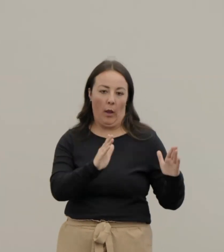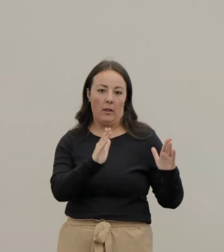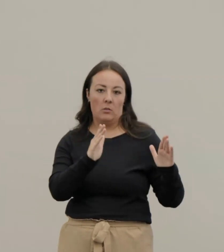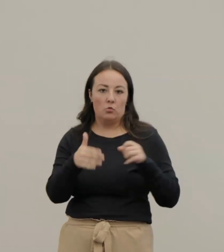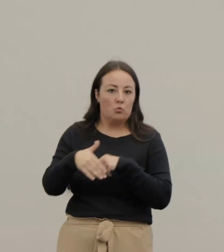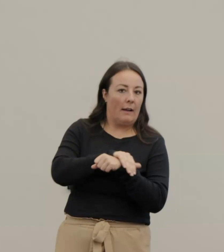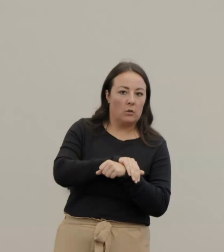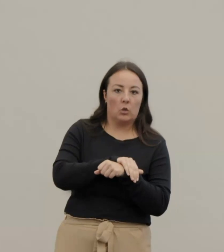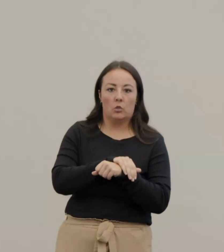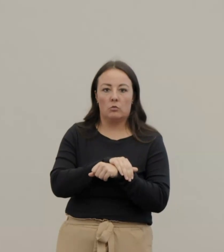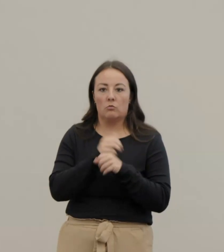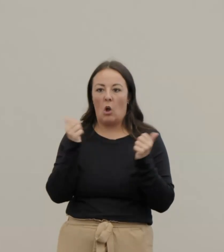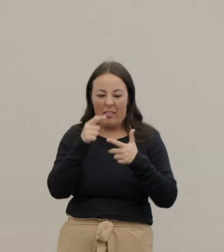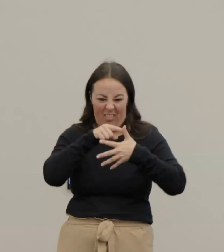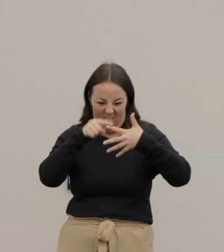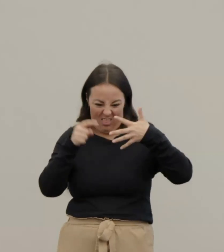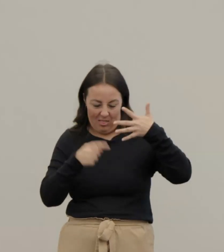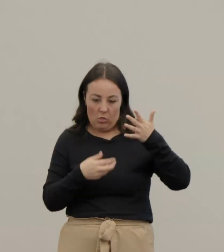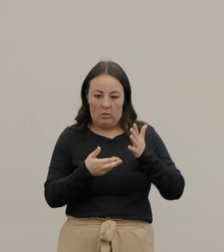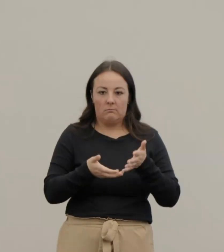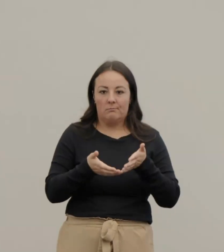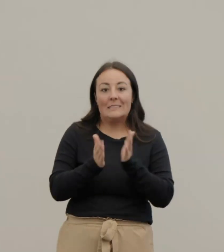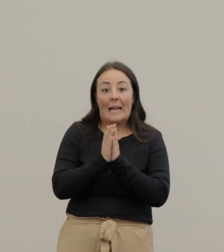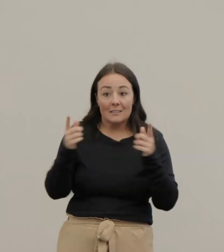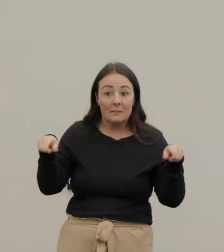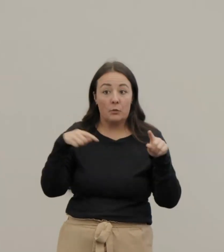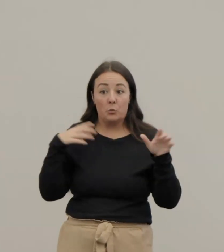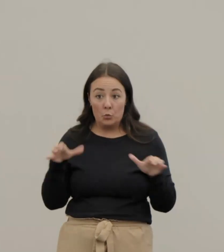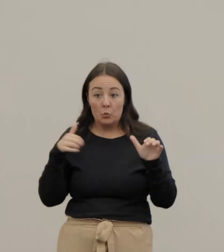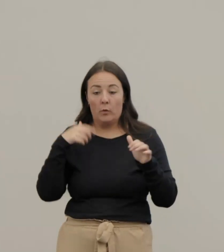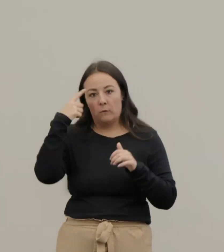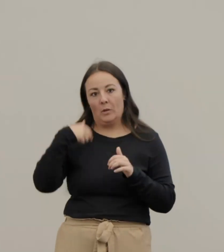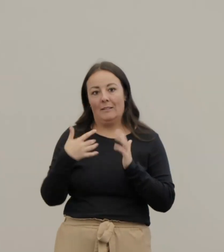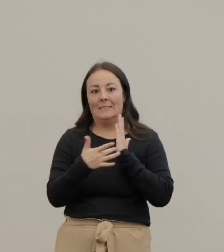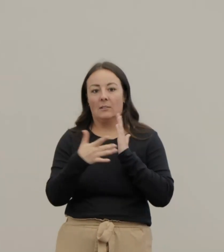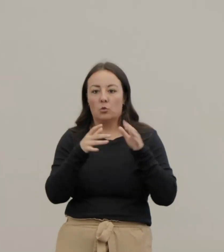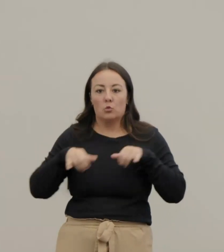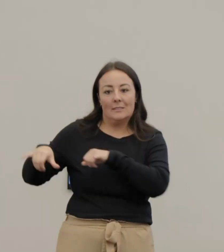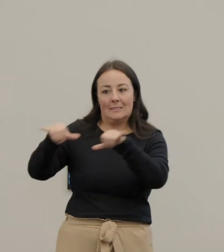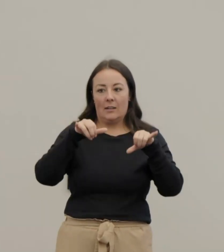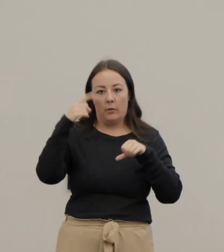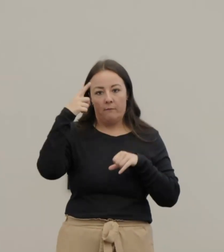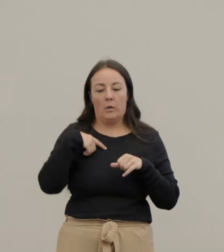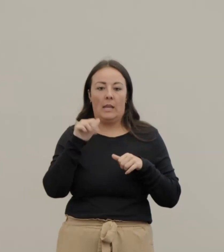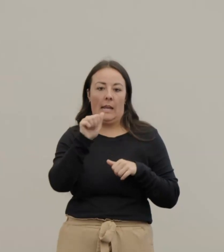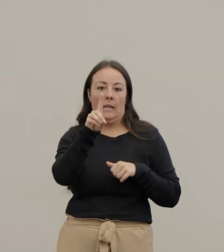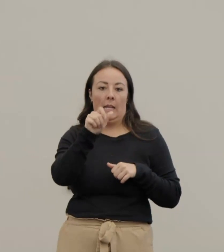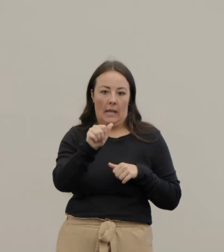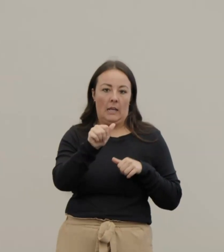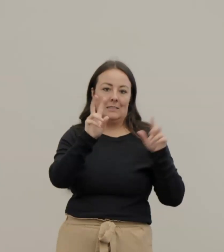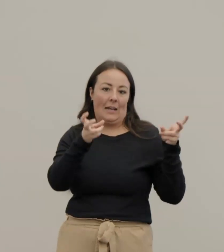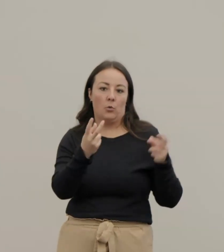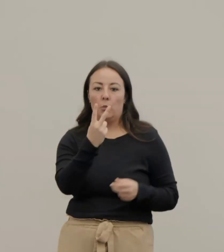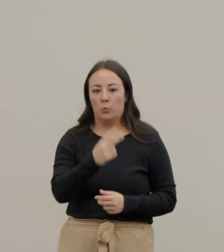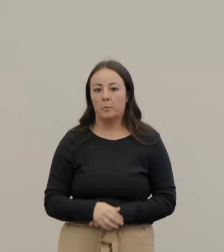criterion that are being asked of you as the minimum technical standard for the ADA Title II.